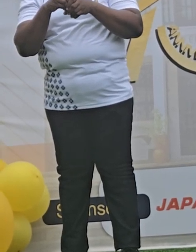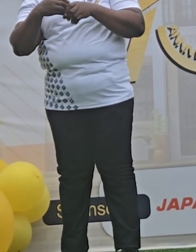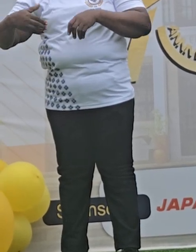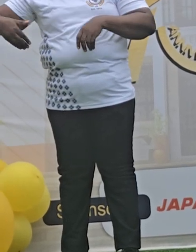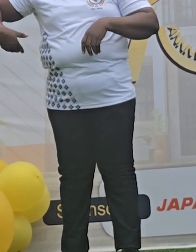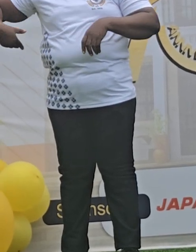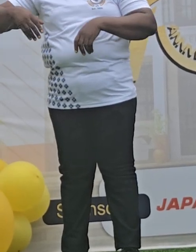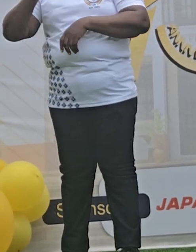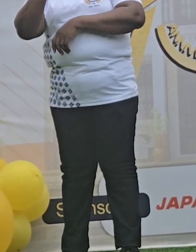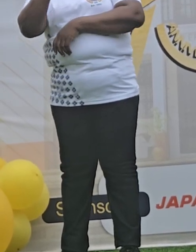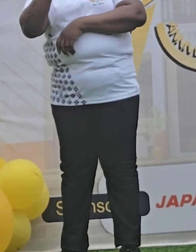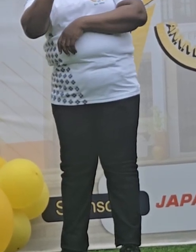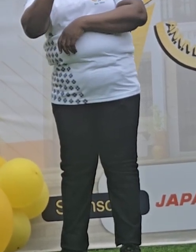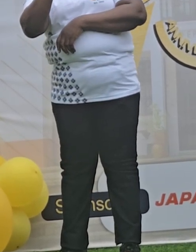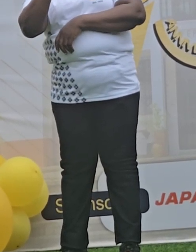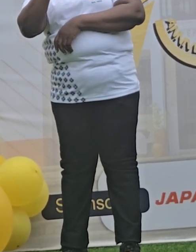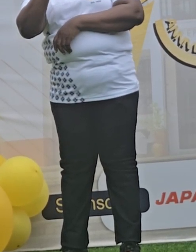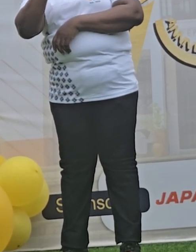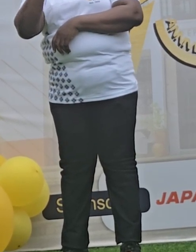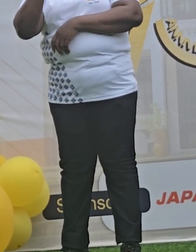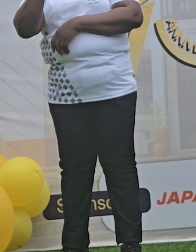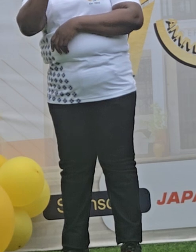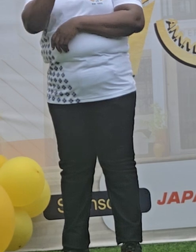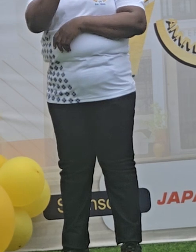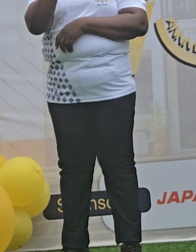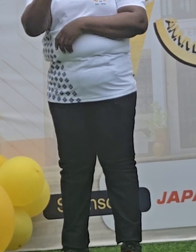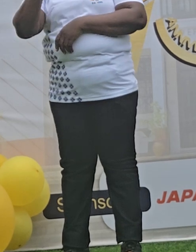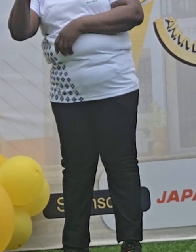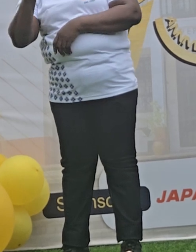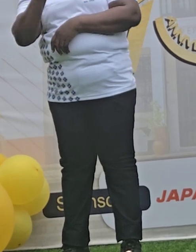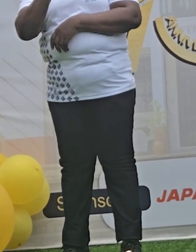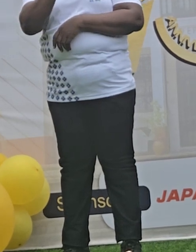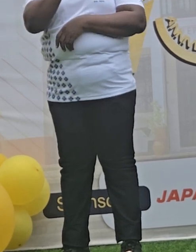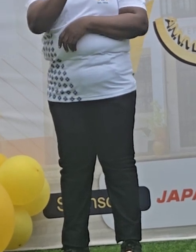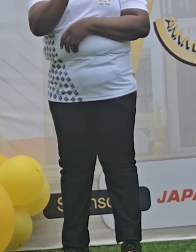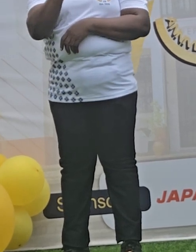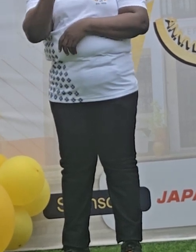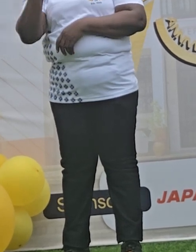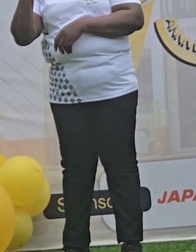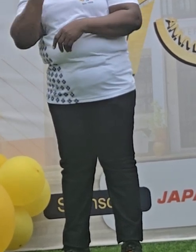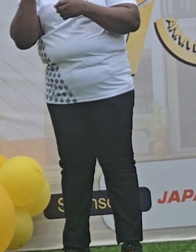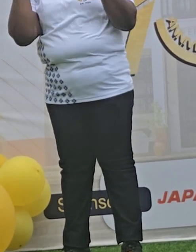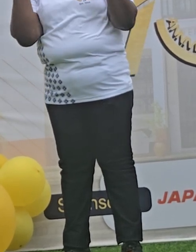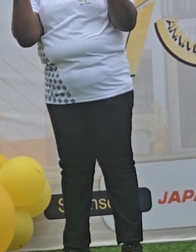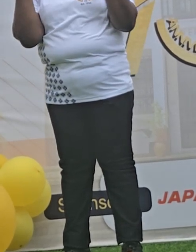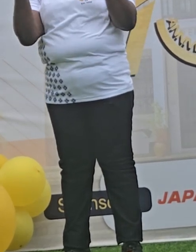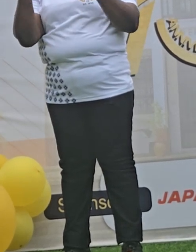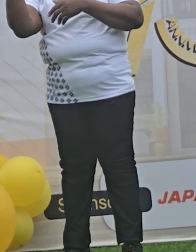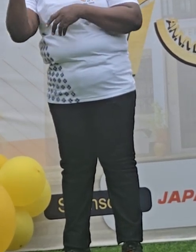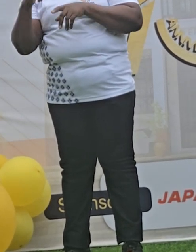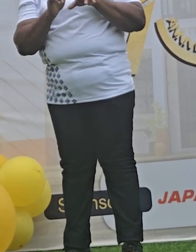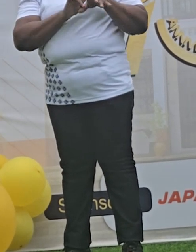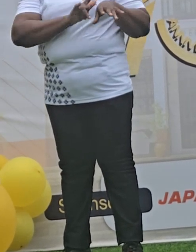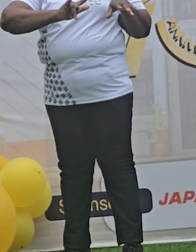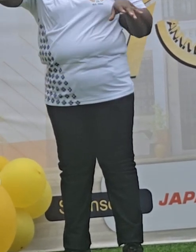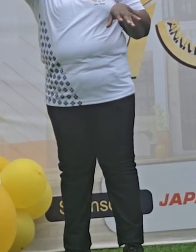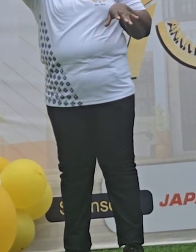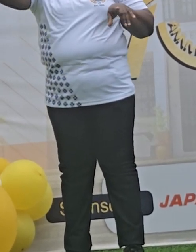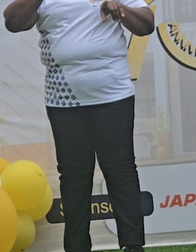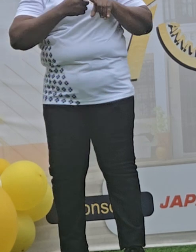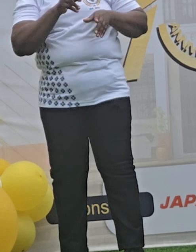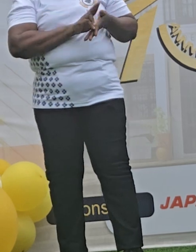late 70s and 80s, a number of lecturers left the university to teach abroad.